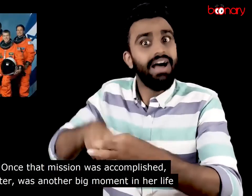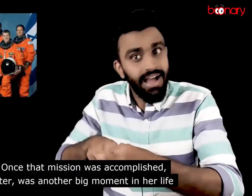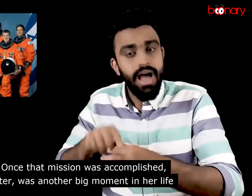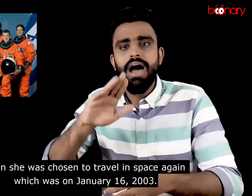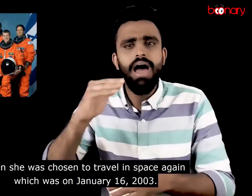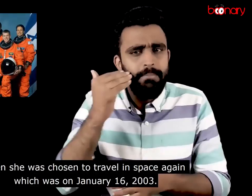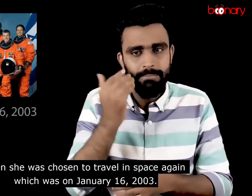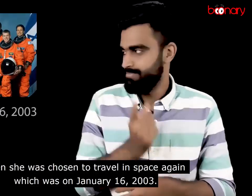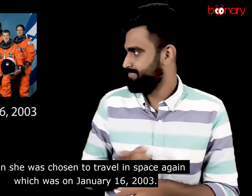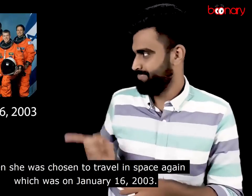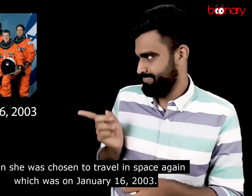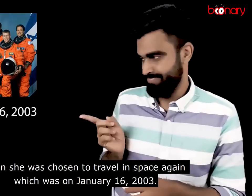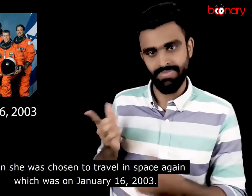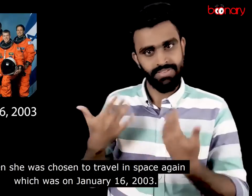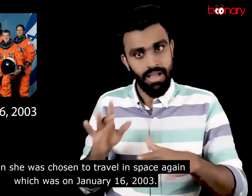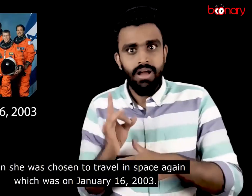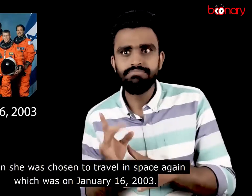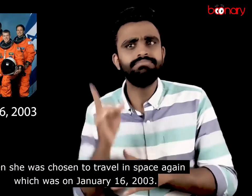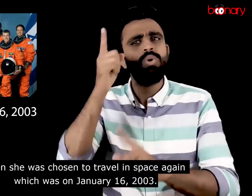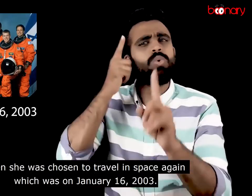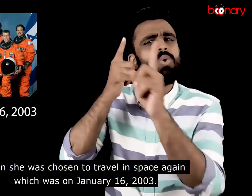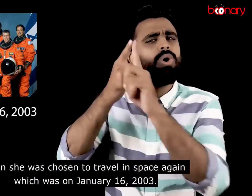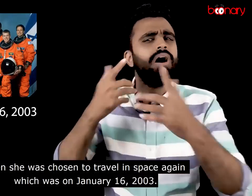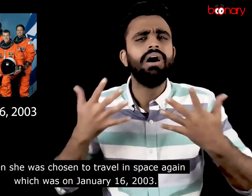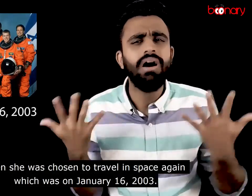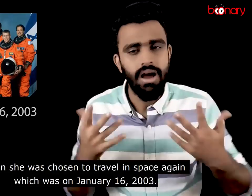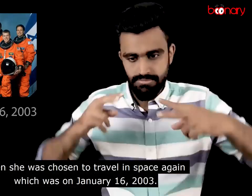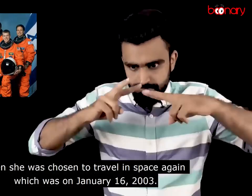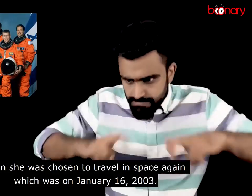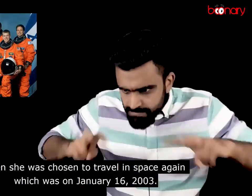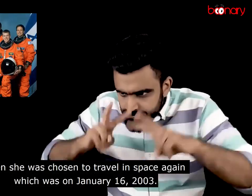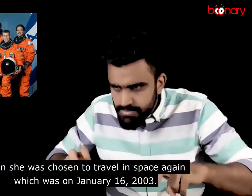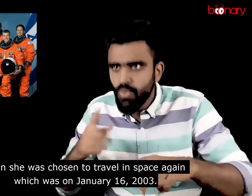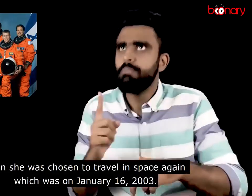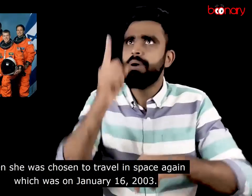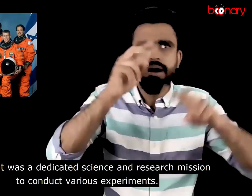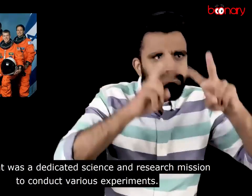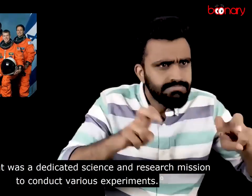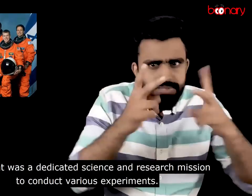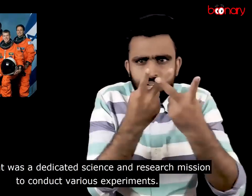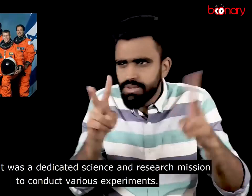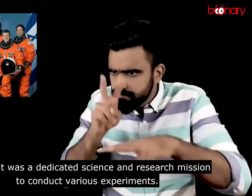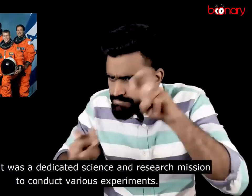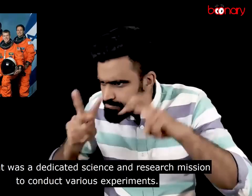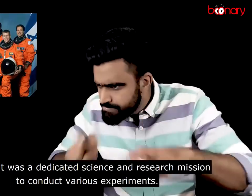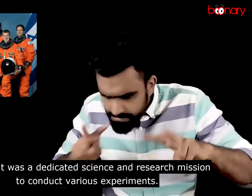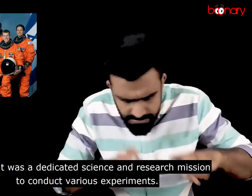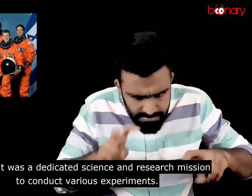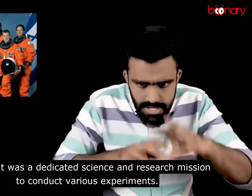life when she was chosen to travel in space again, which was on January 16, 2003. This flight was a dedicated science